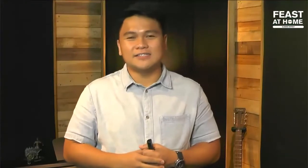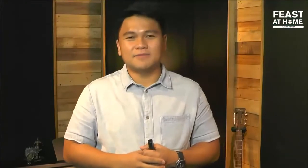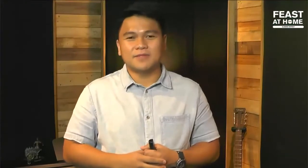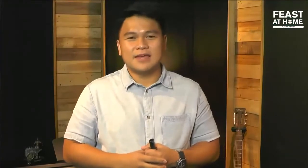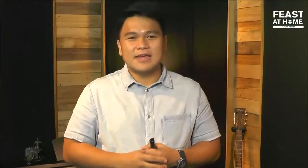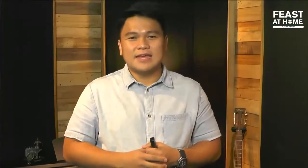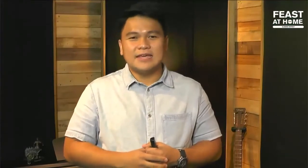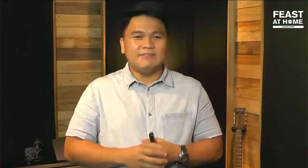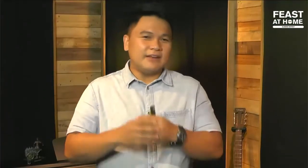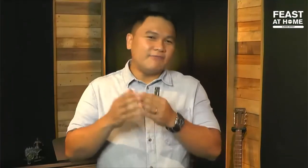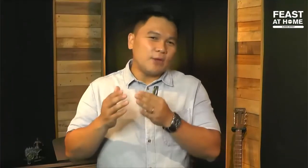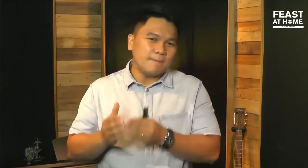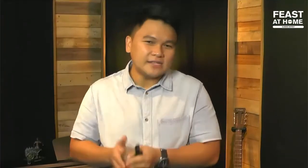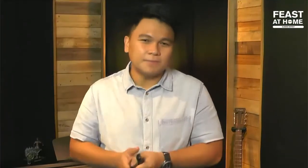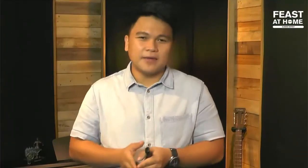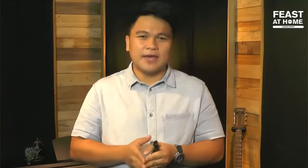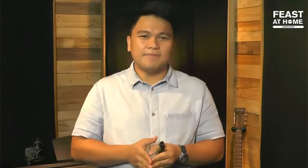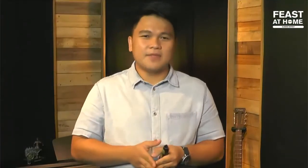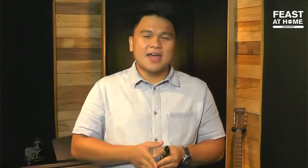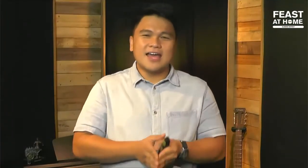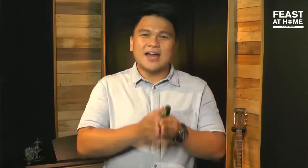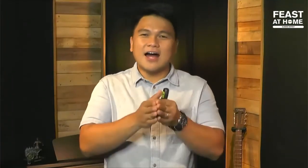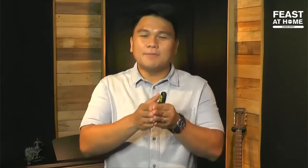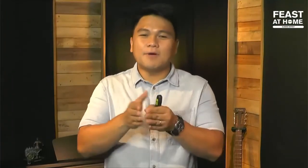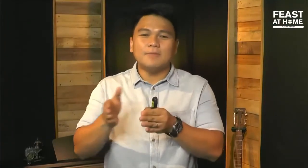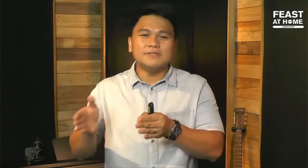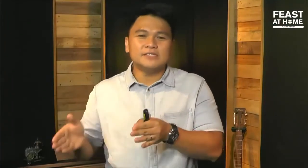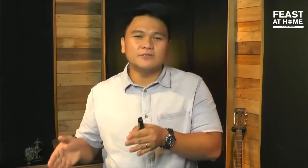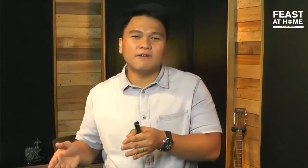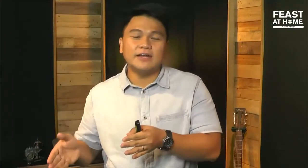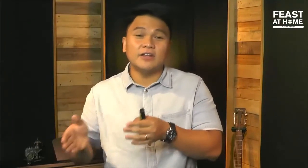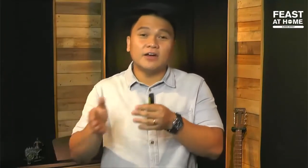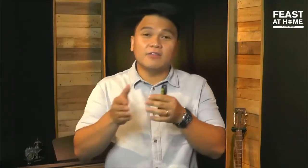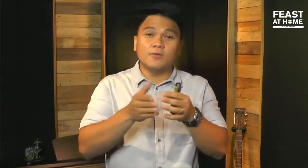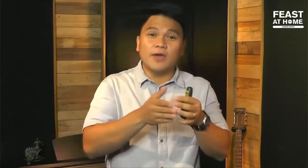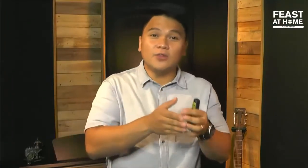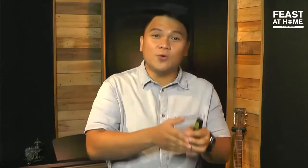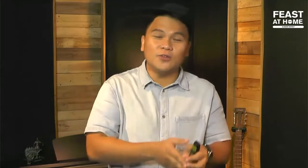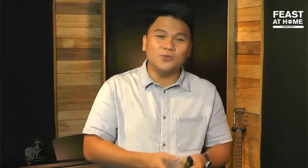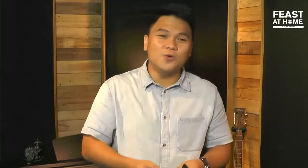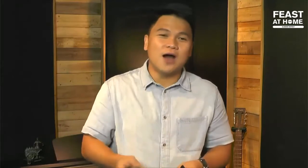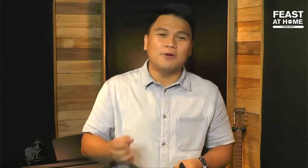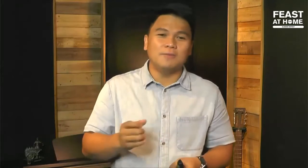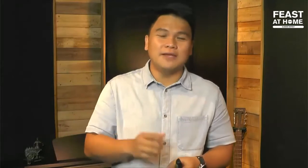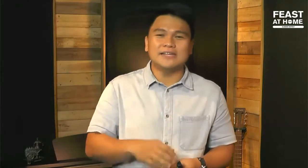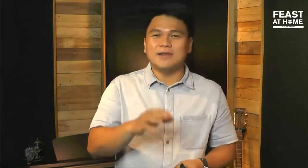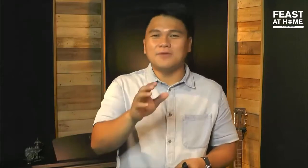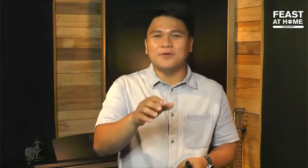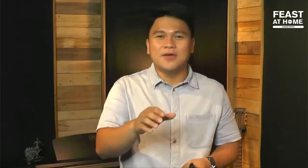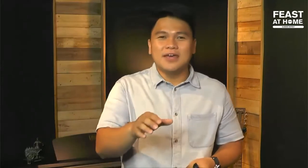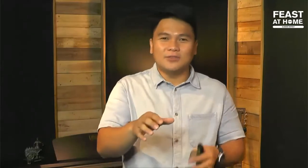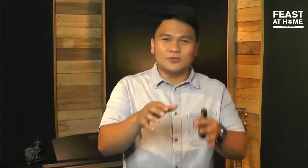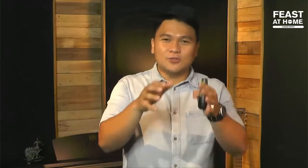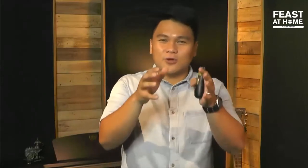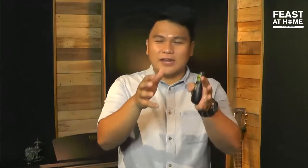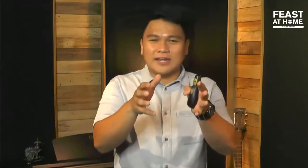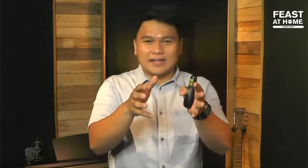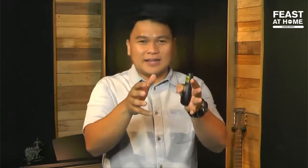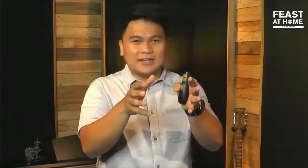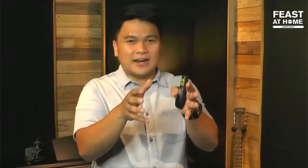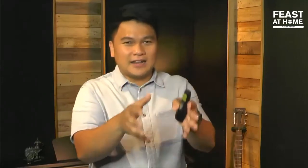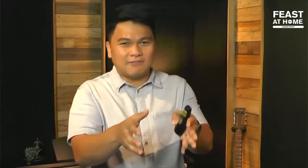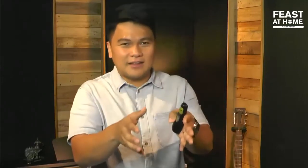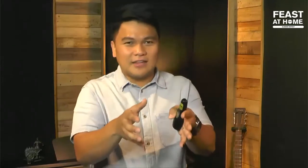us. Even if we mess up again, God promises to find another way to undo our mess. Alam nyo, itong story